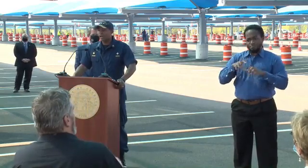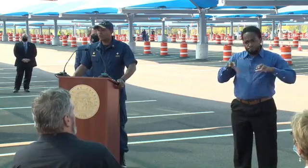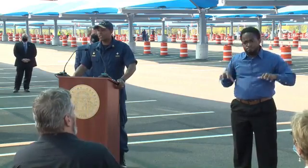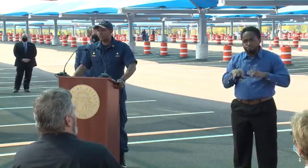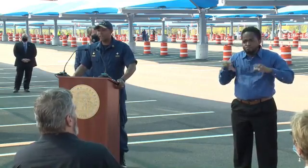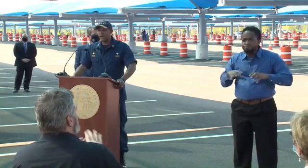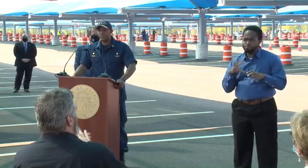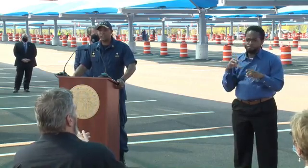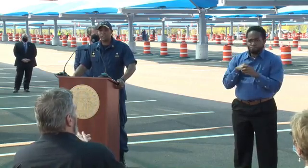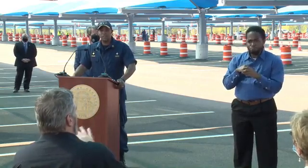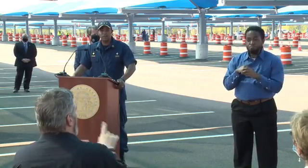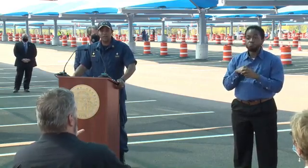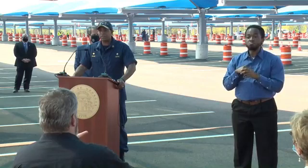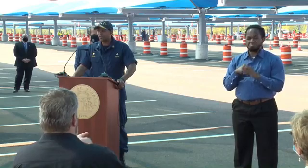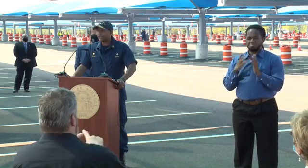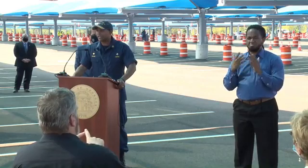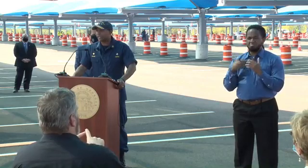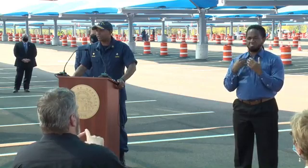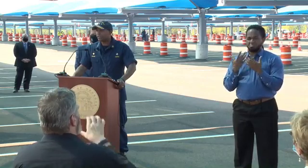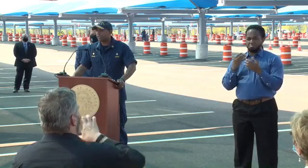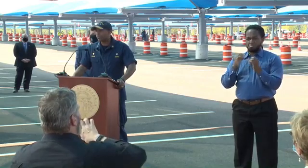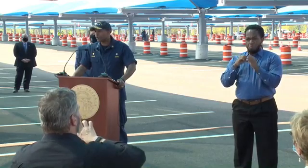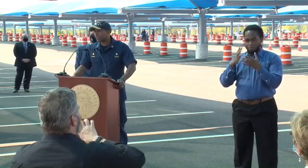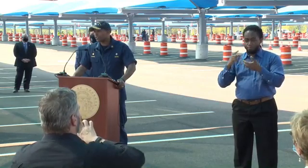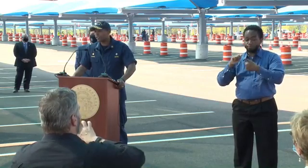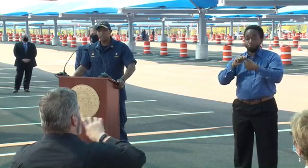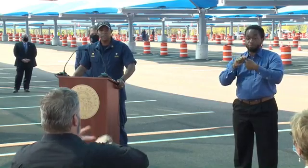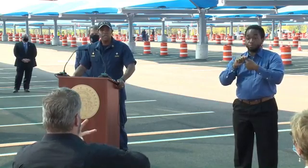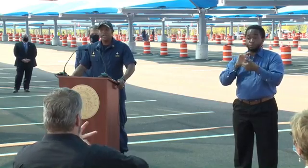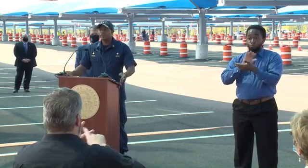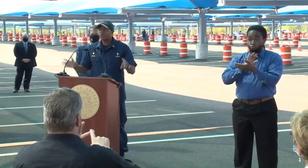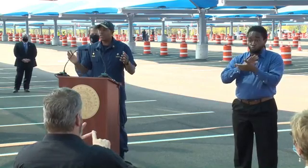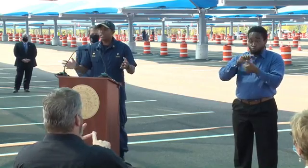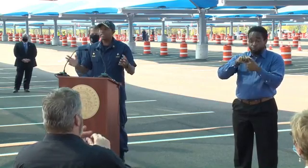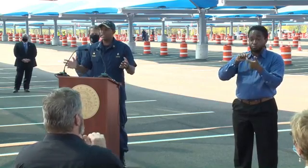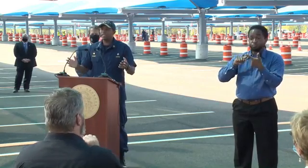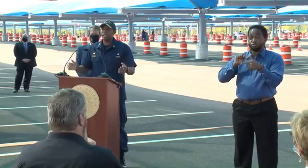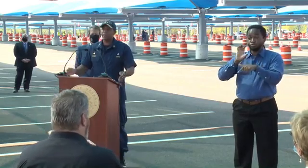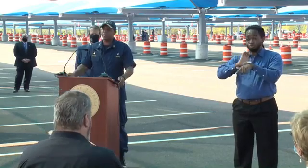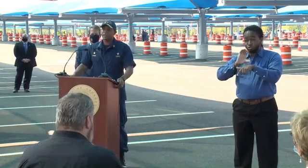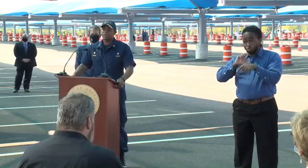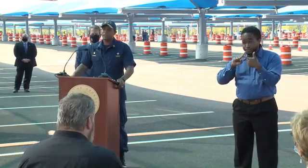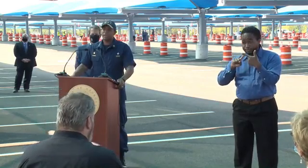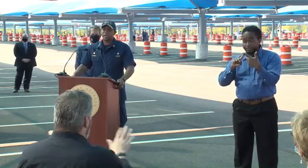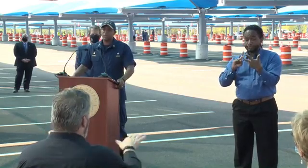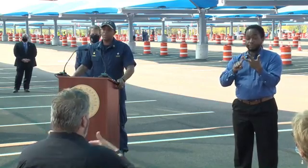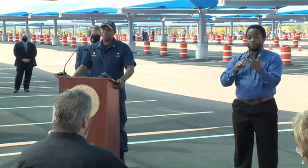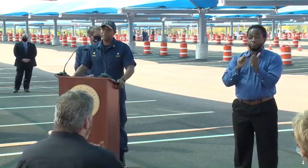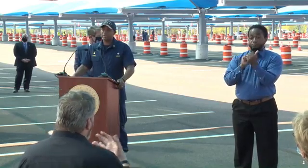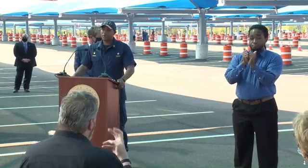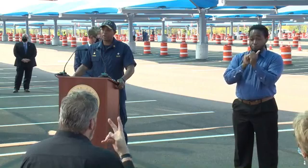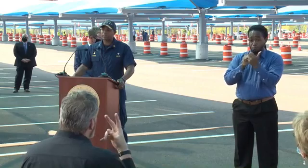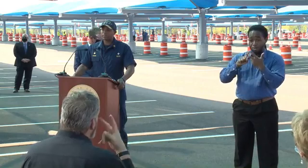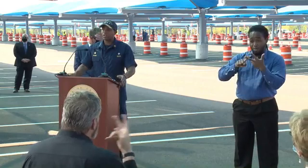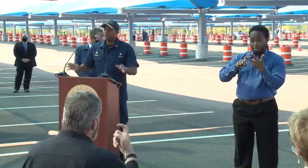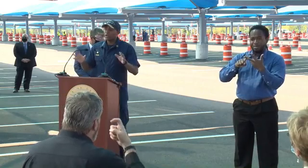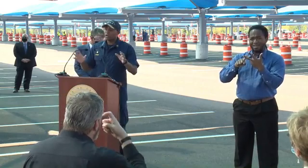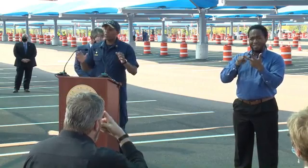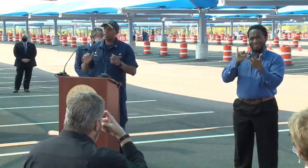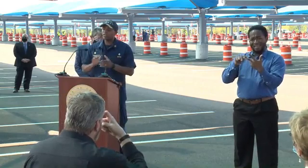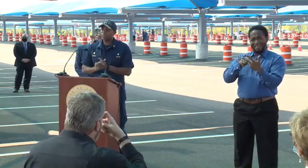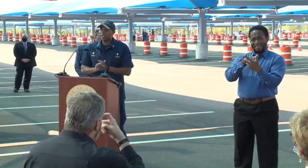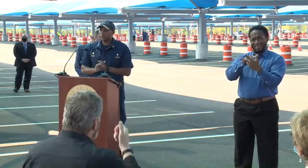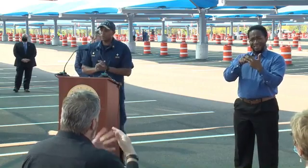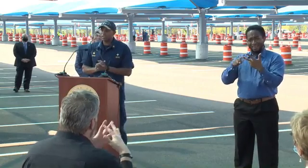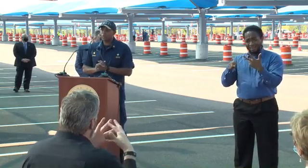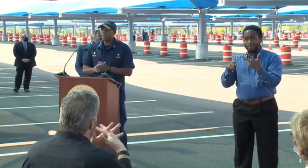restaurants. I want to see the Falcons and the Hawks play again in person. And we can get there if everyone does their part.